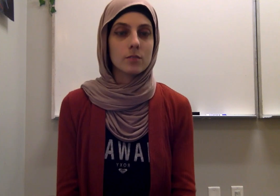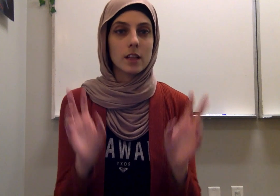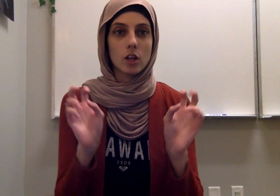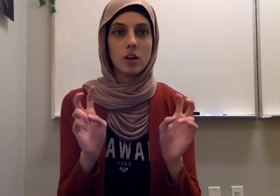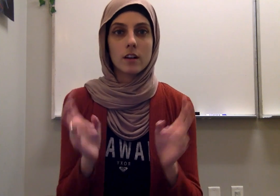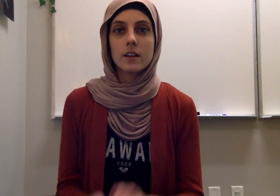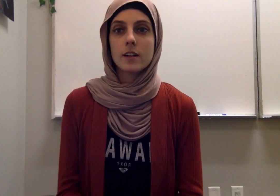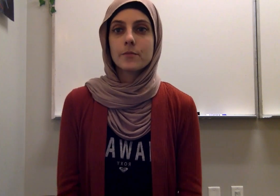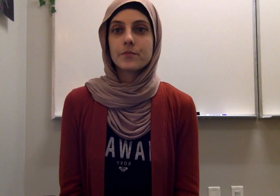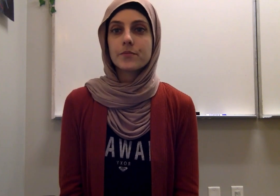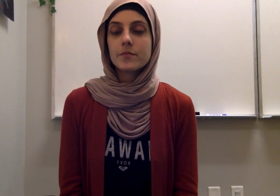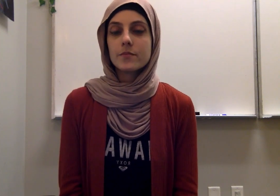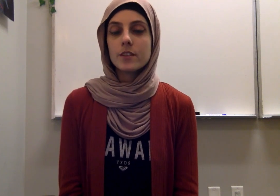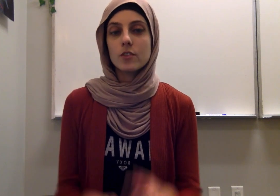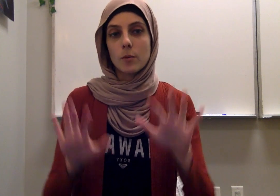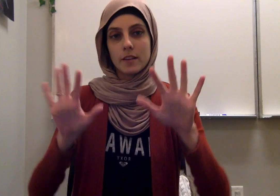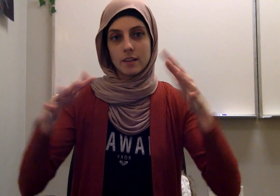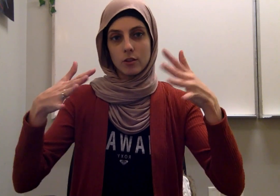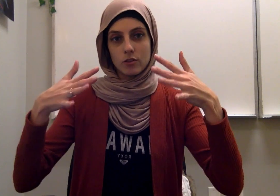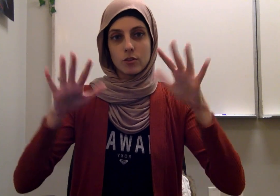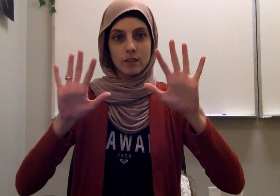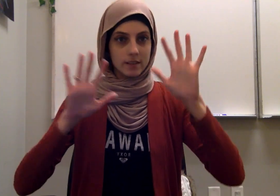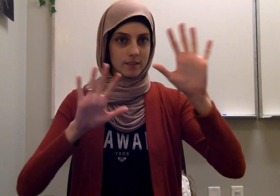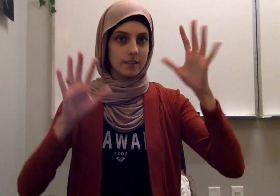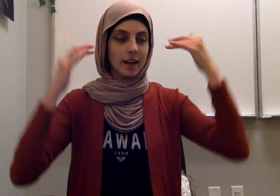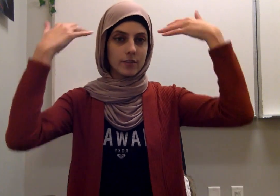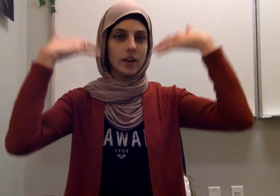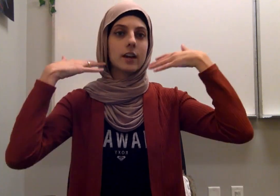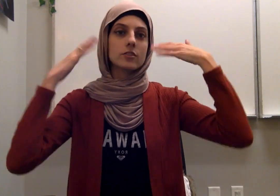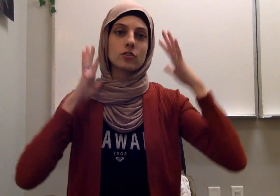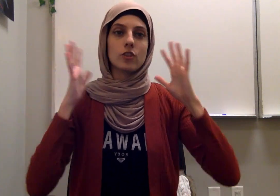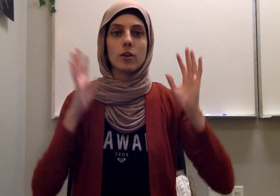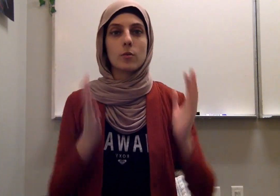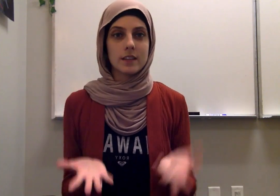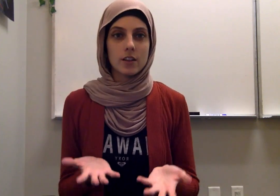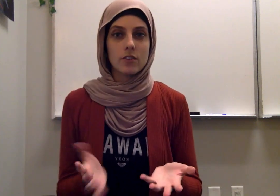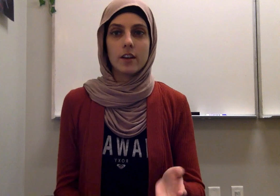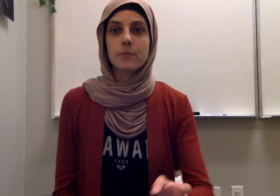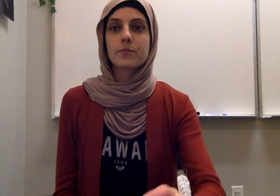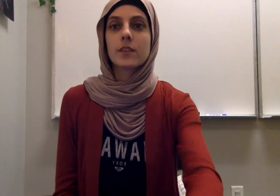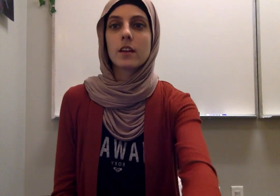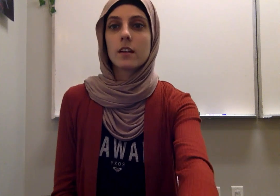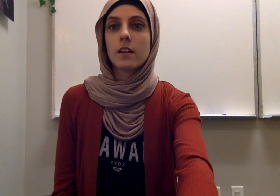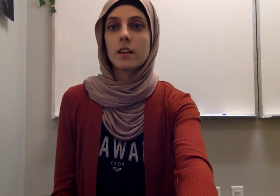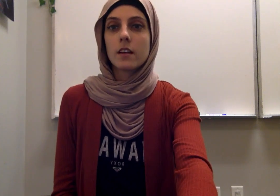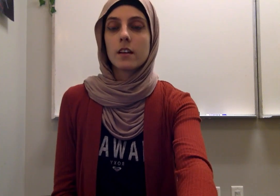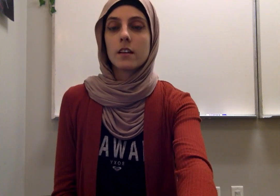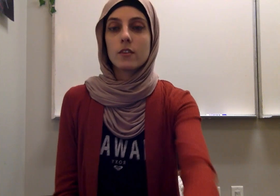long. So basically you just use this classifier to show what that looks like.